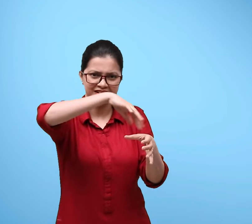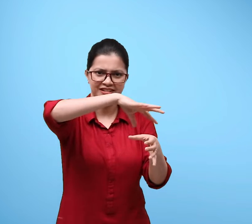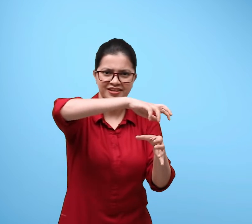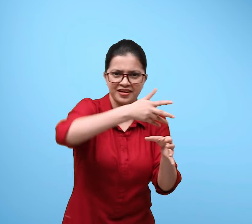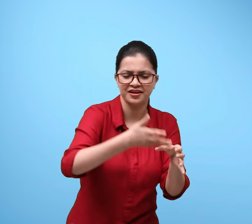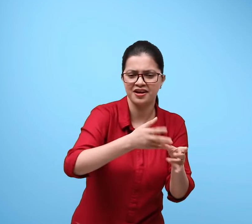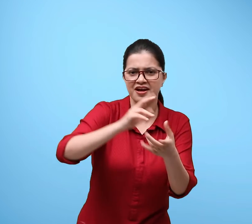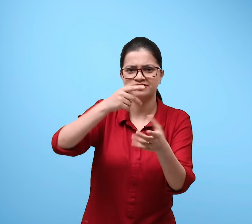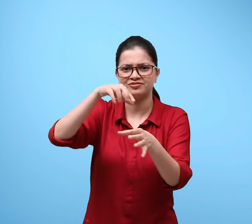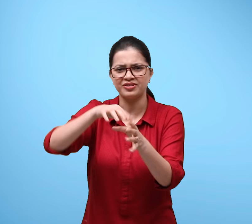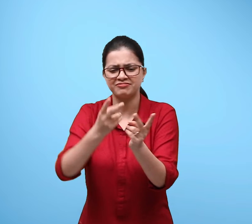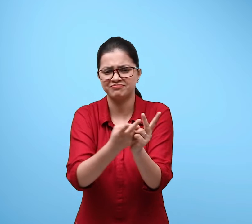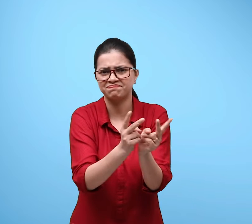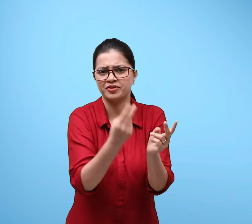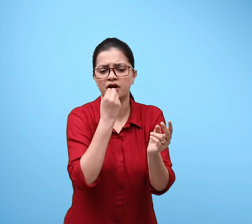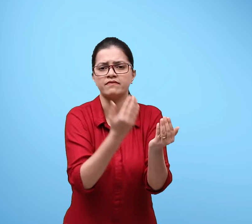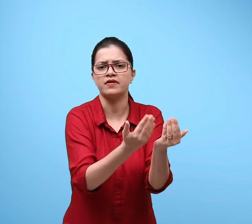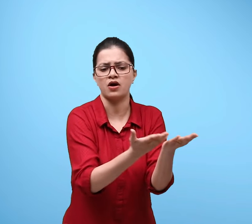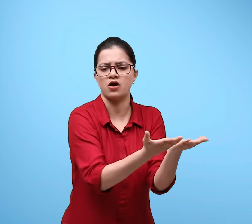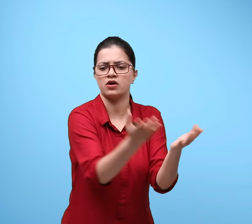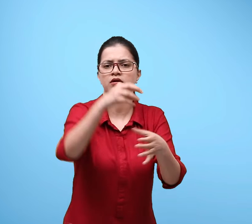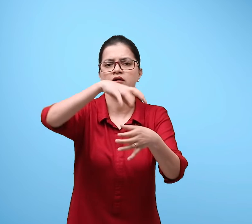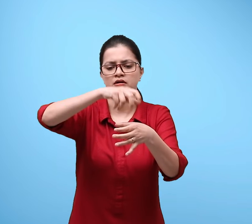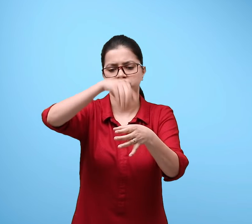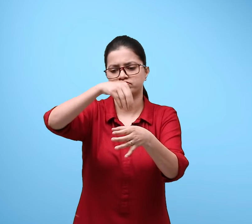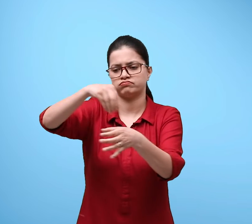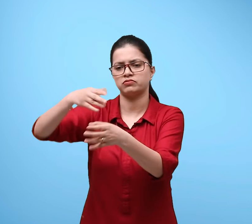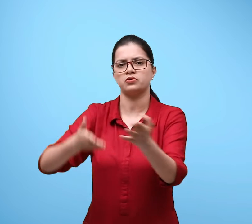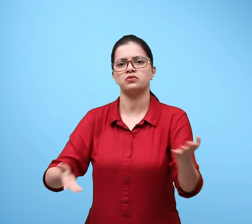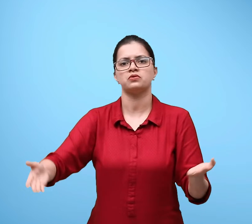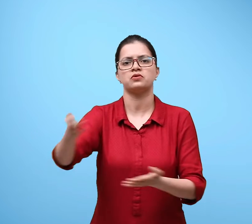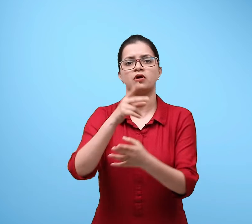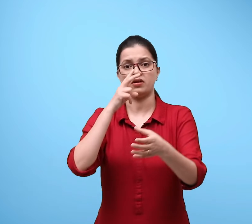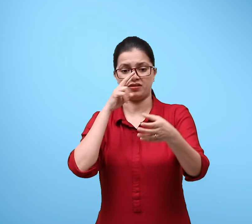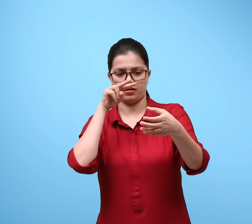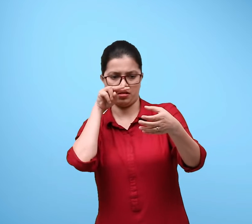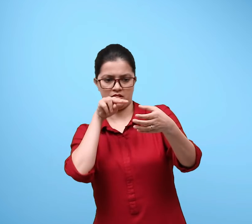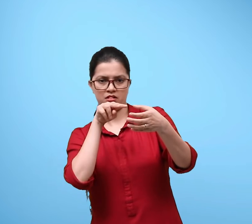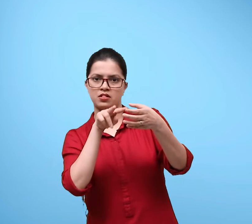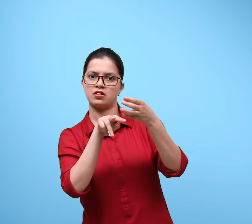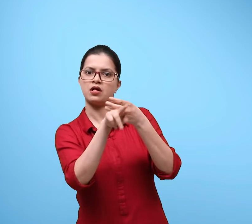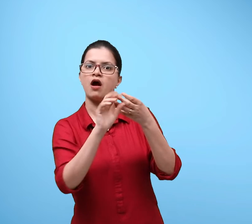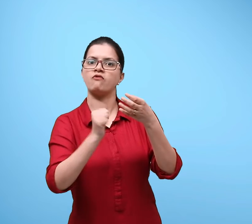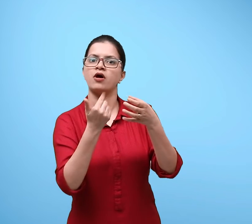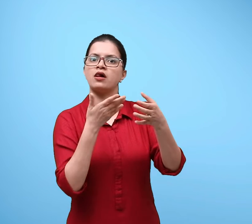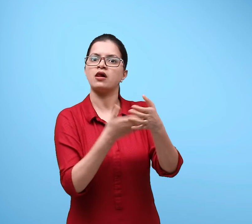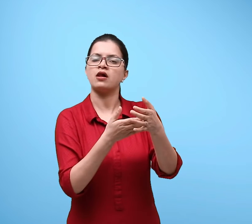Shopkeepers usually prefer to keep biscuits, sweets and other eatables in transparent containers of glass